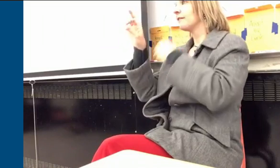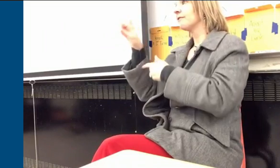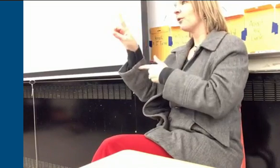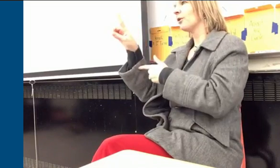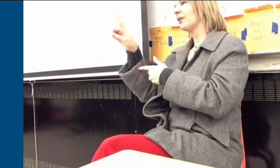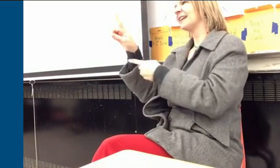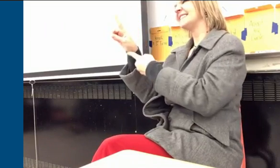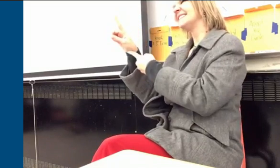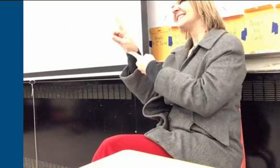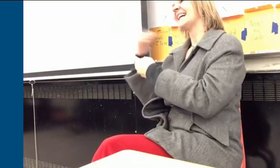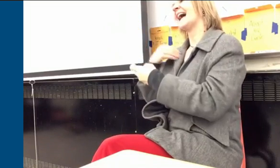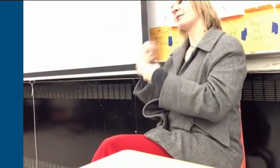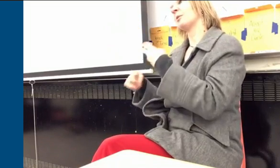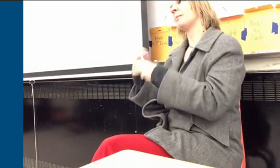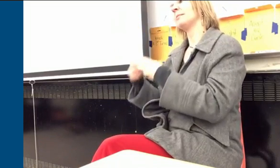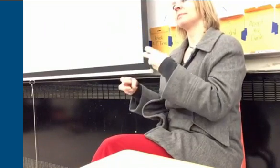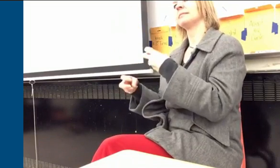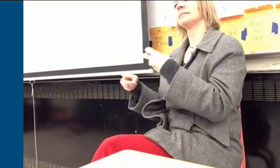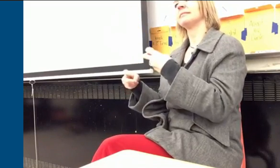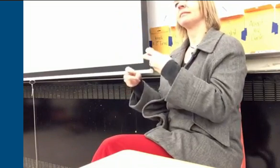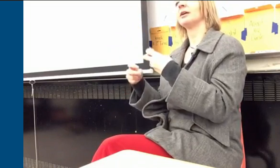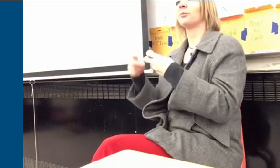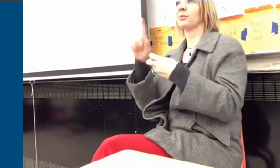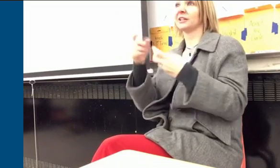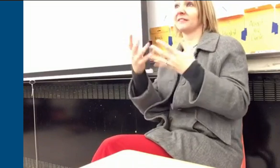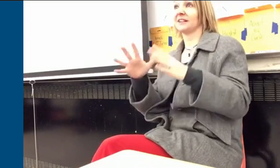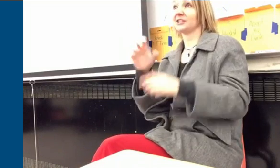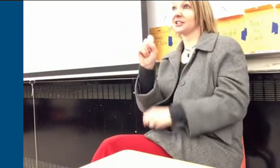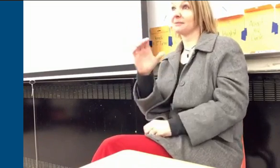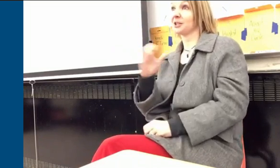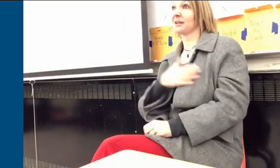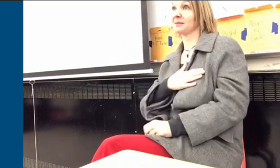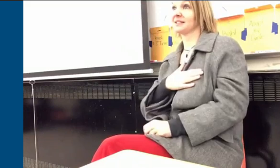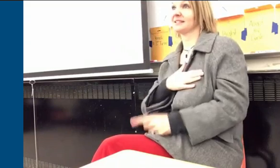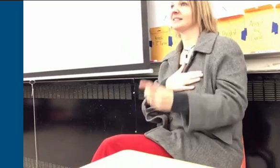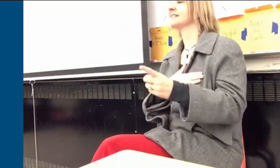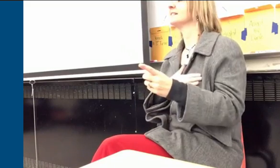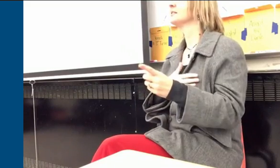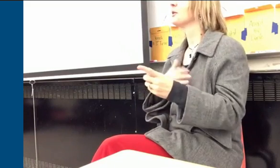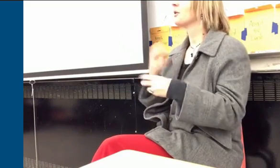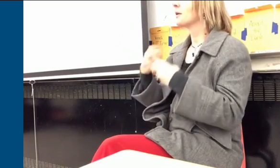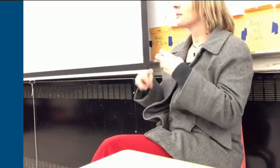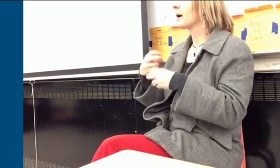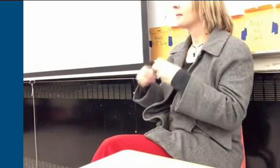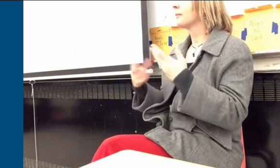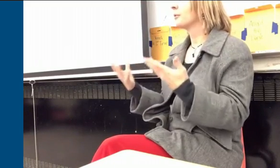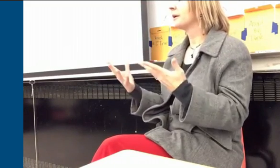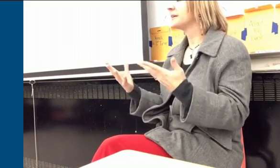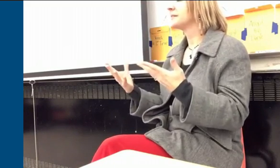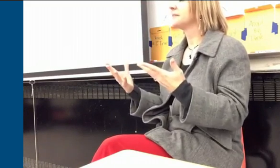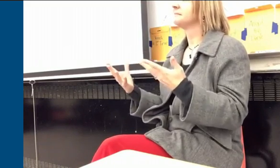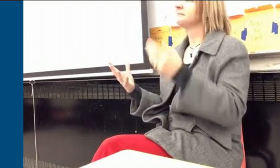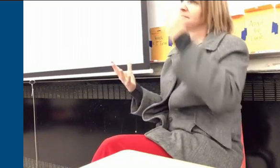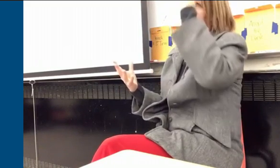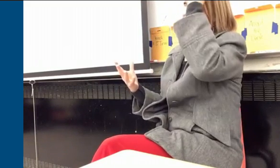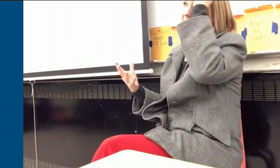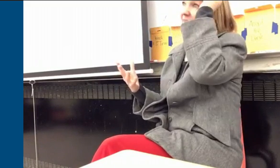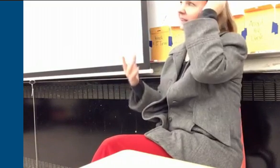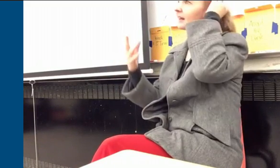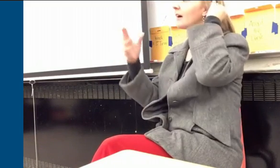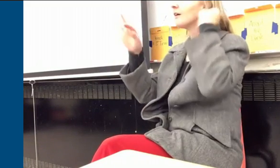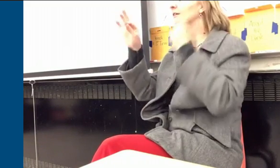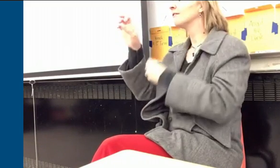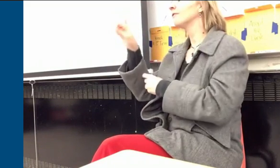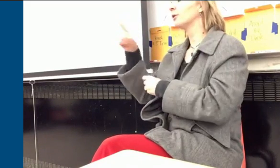problem, as you get off Snapchat messaging. So, the problem is that Henry Ford